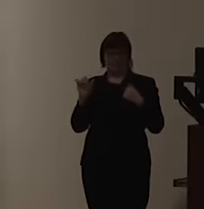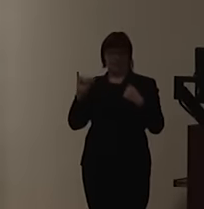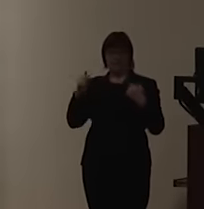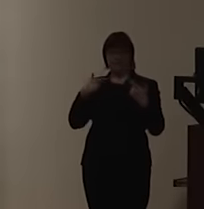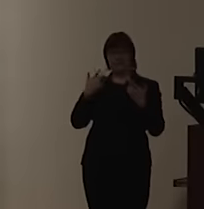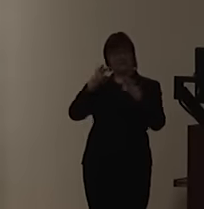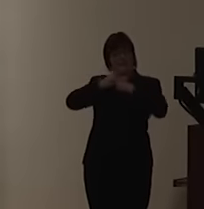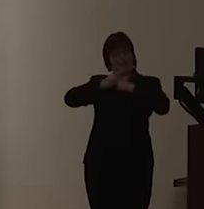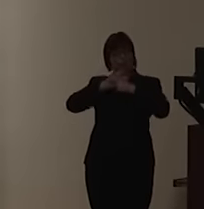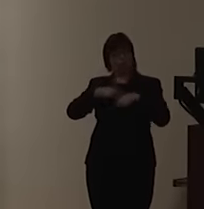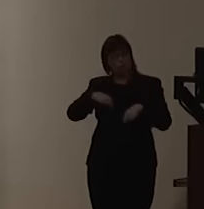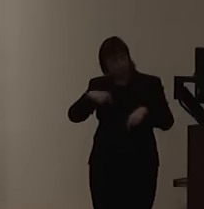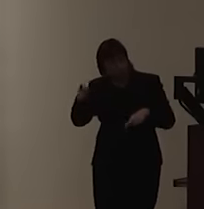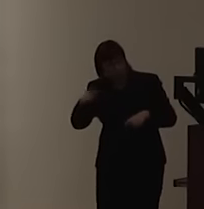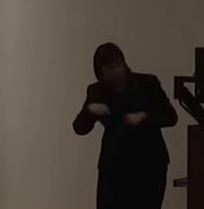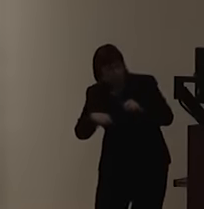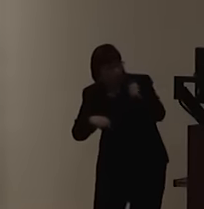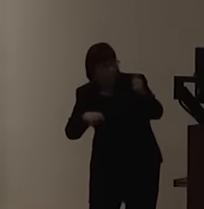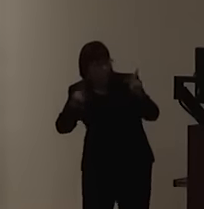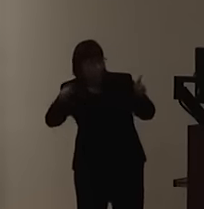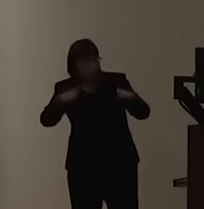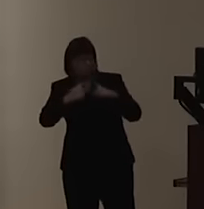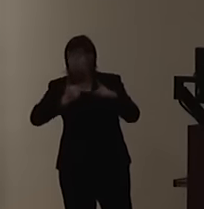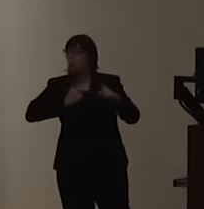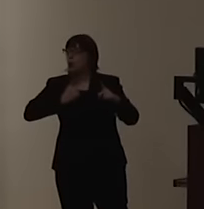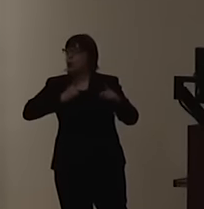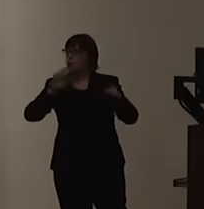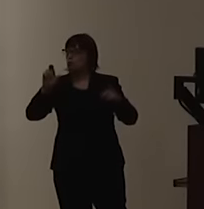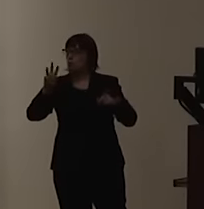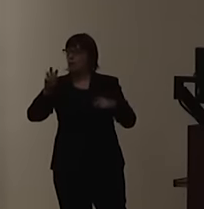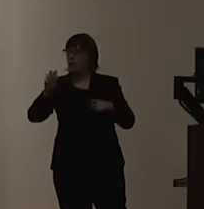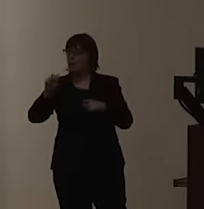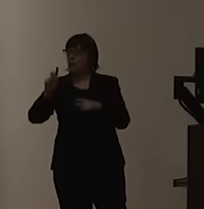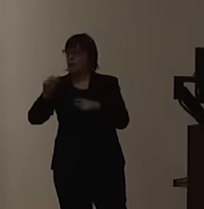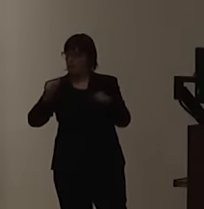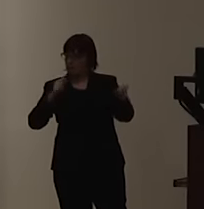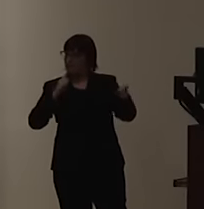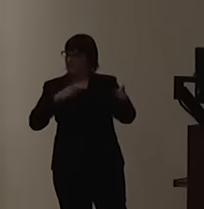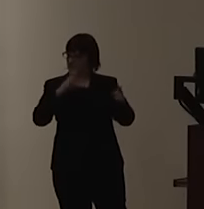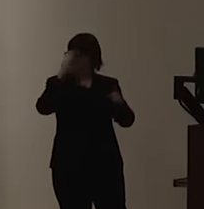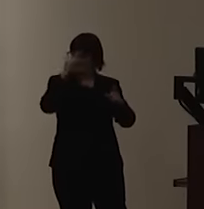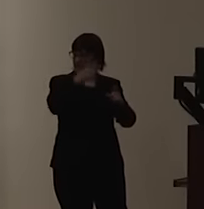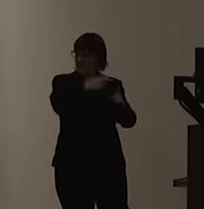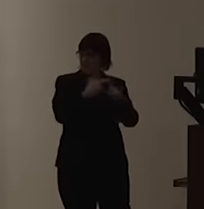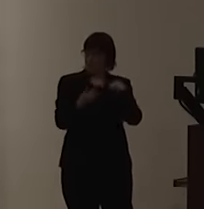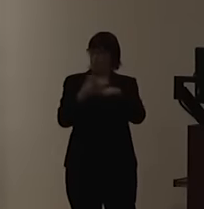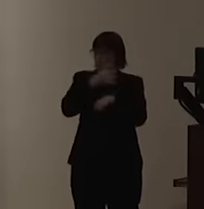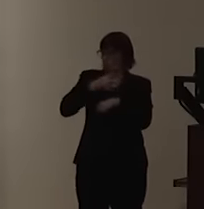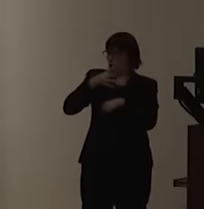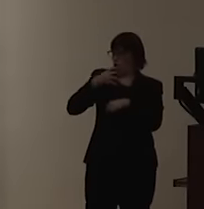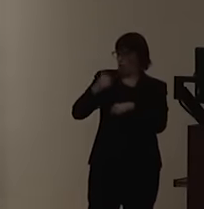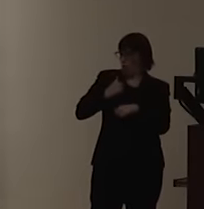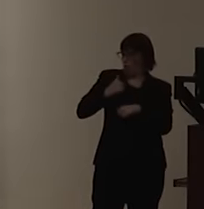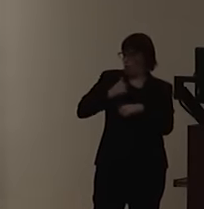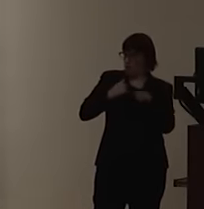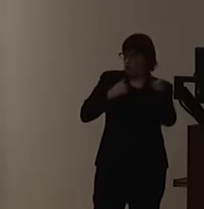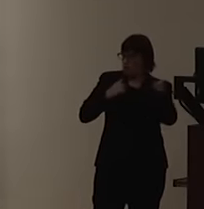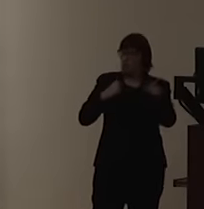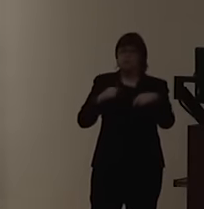colleague, where are you, Cyprian? They're right there, from Rwanda. All the time, he's from rural Rwanda, no less, where